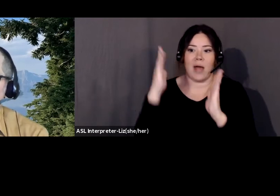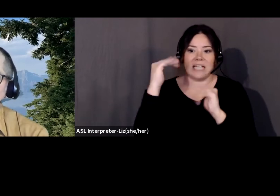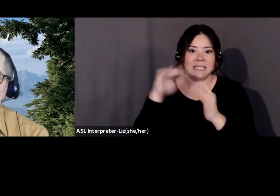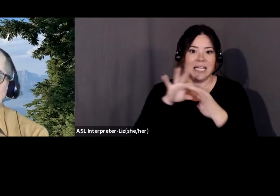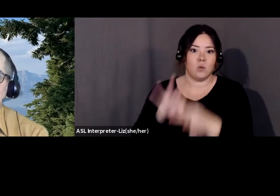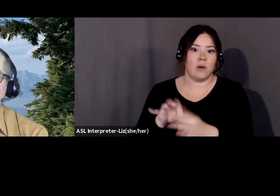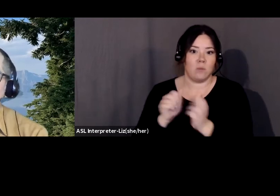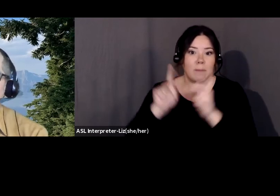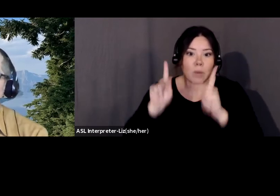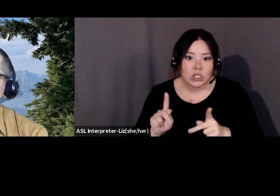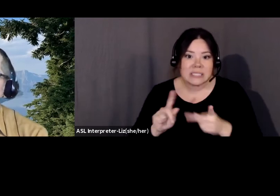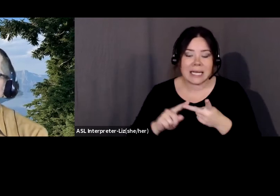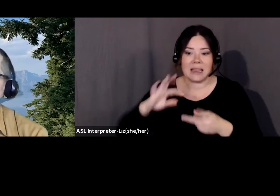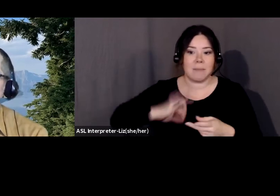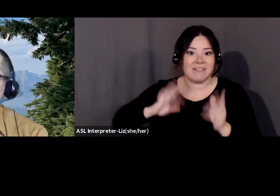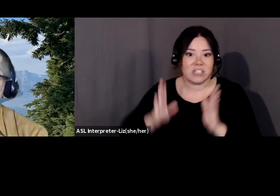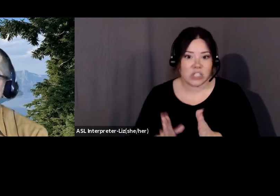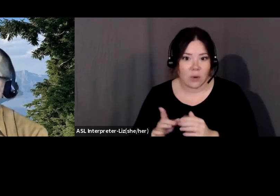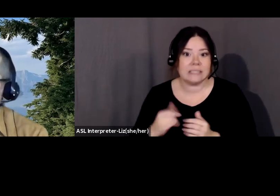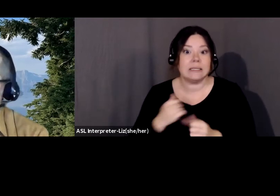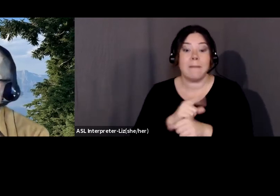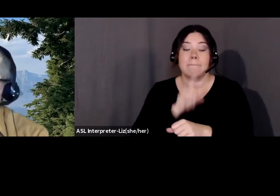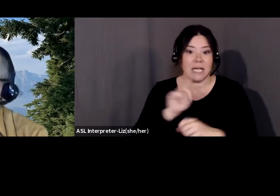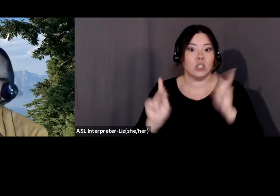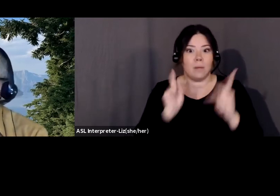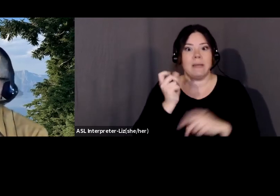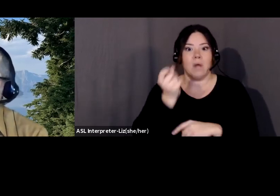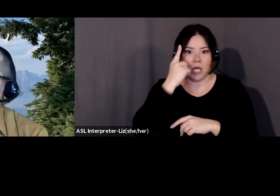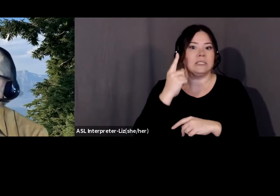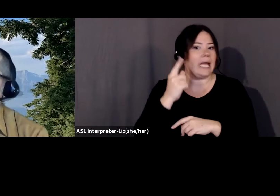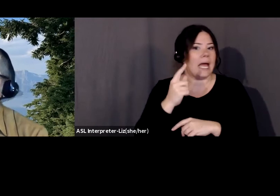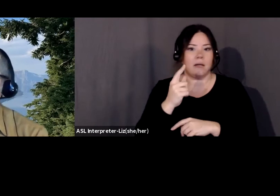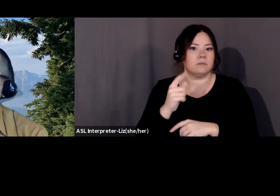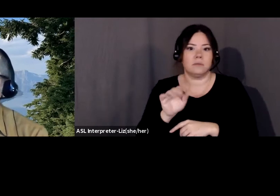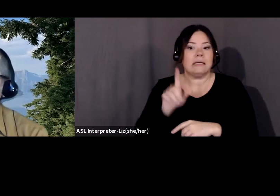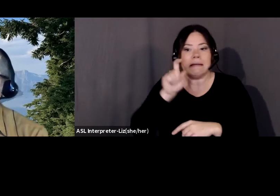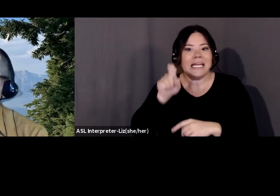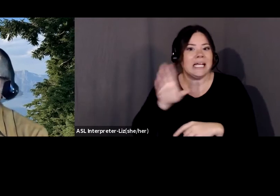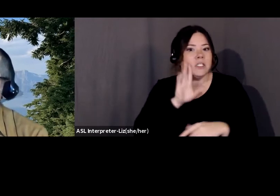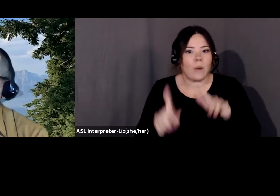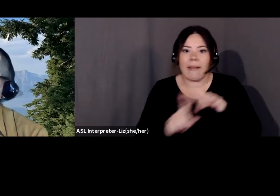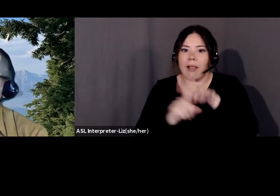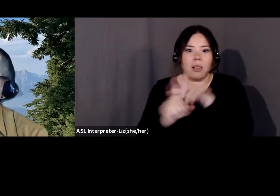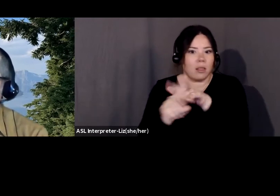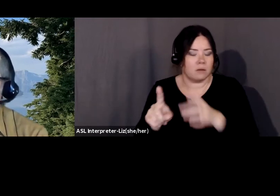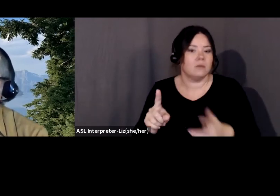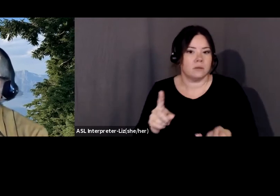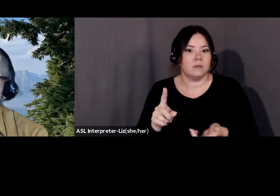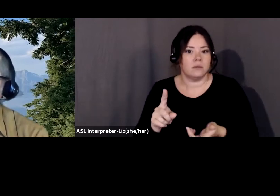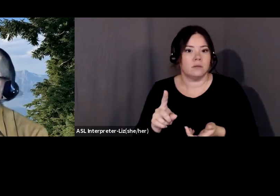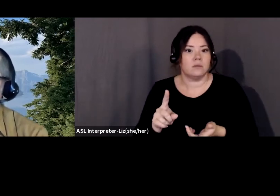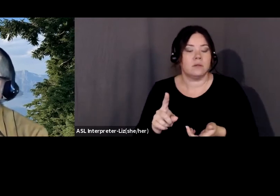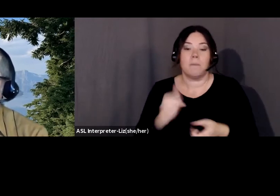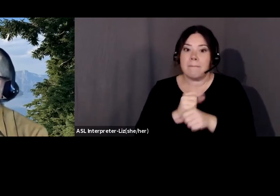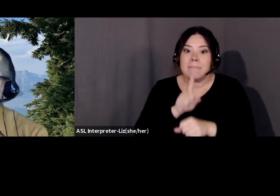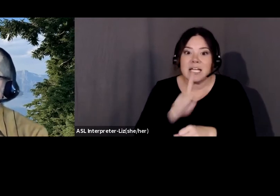beneficiaries, and making sure that people understand there's that continuum of needs, that keeps equity as the focus, making